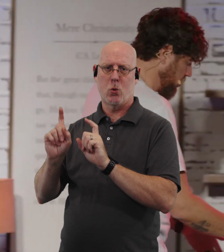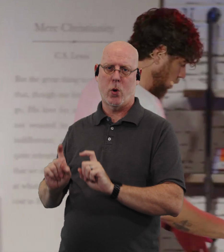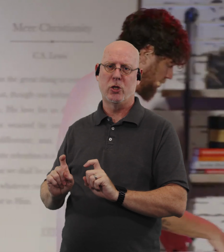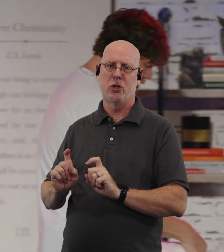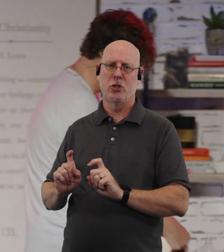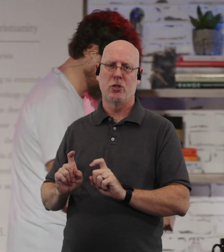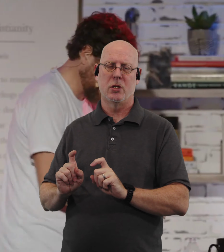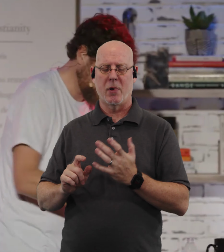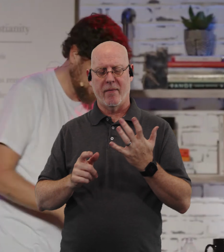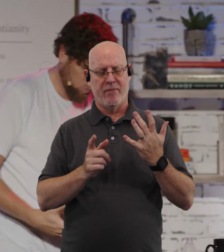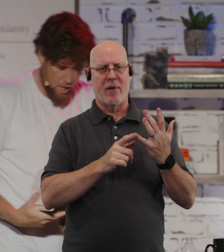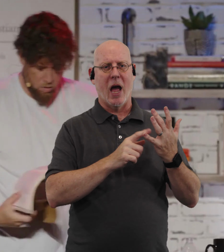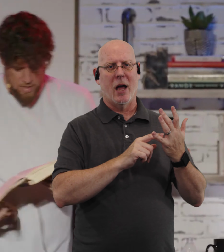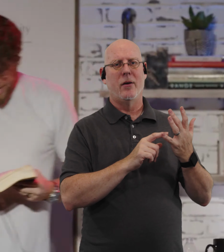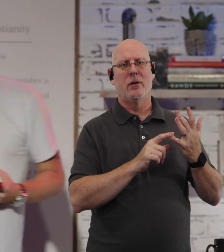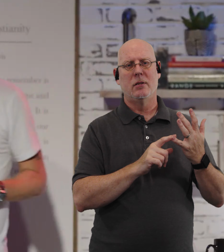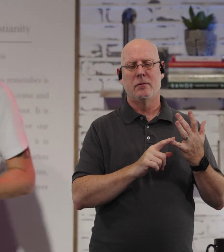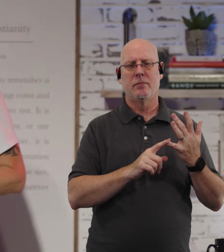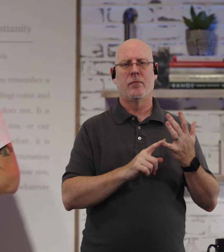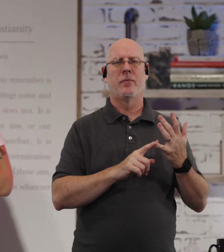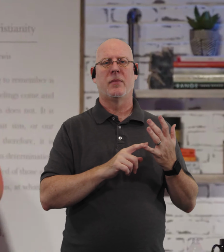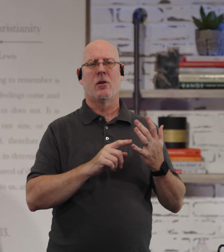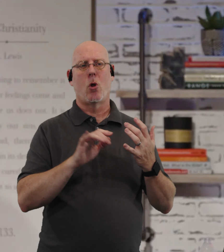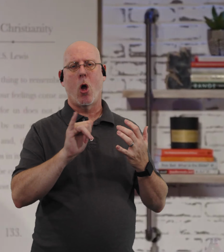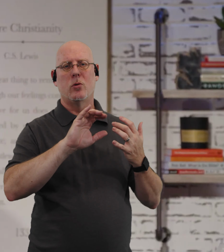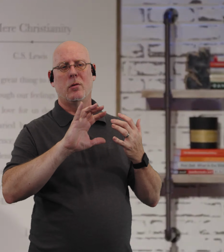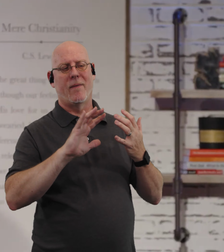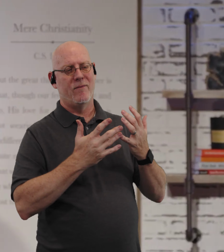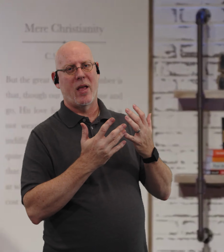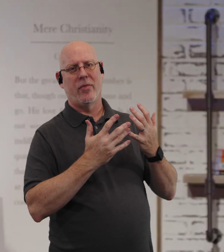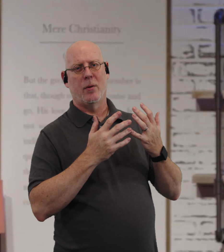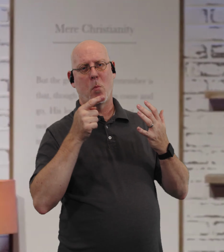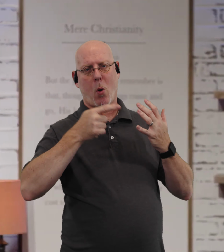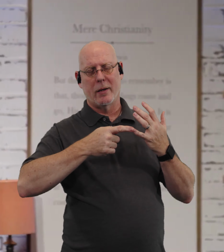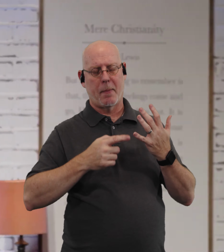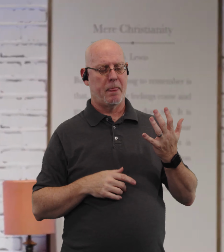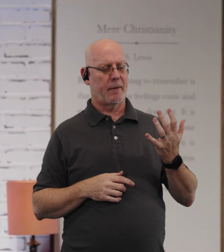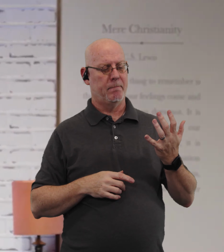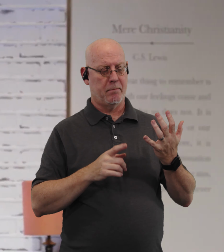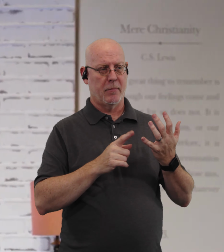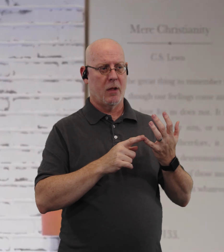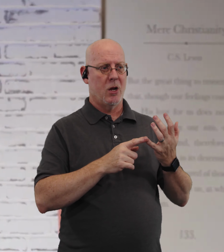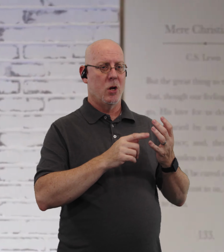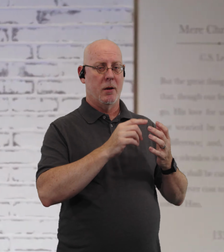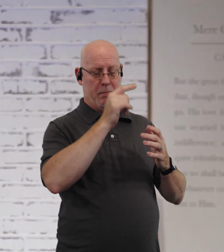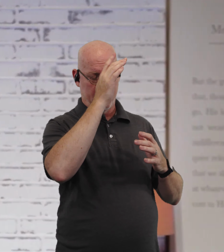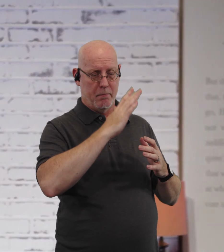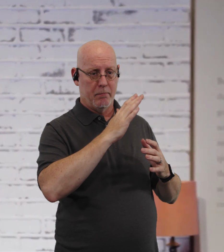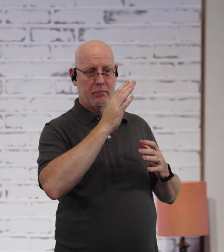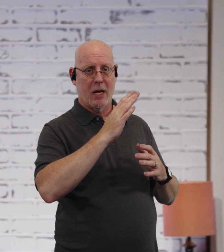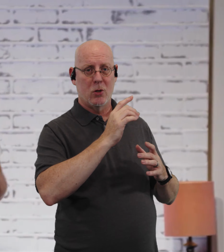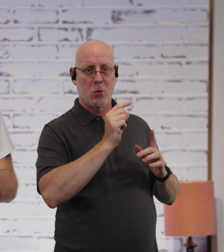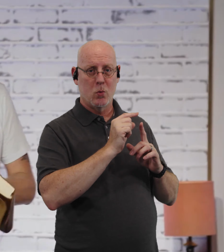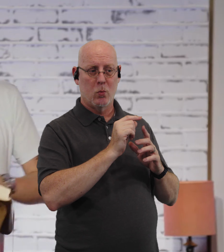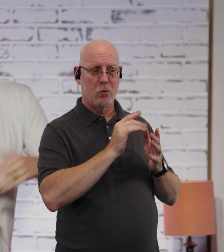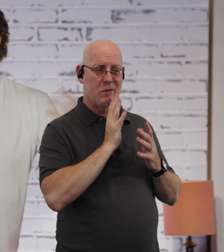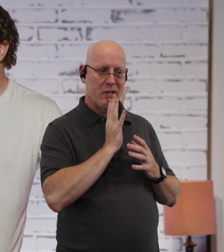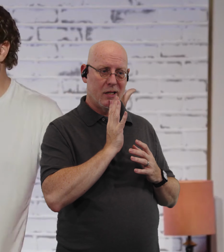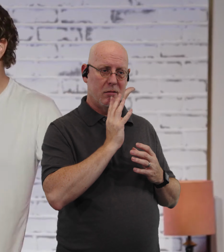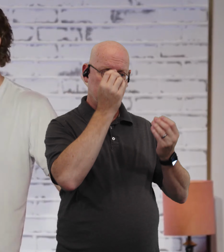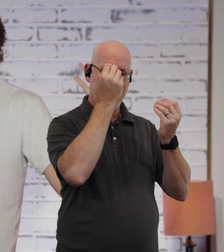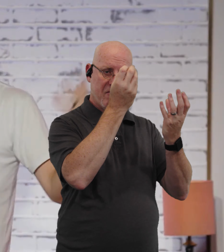this will bring us to our 5th observation as well in the verse this morning. The word of man is informational. And